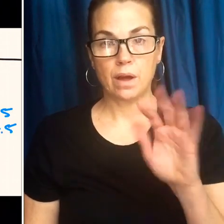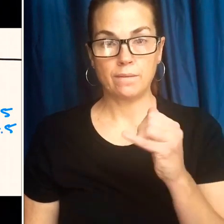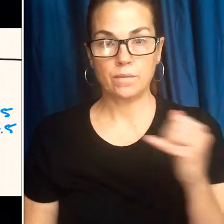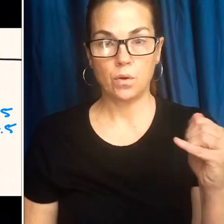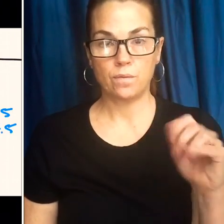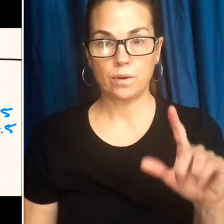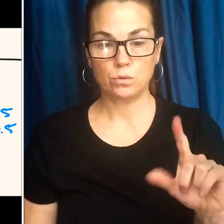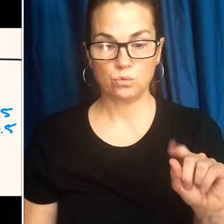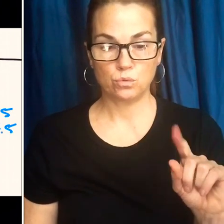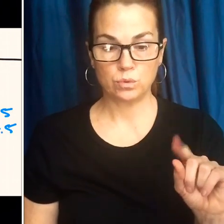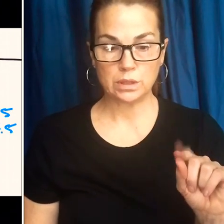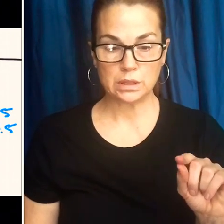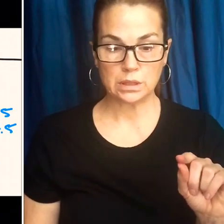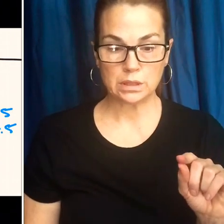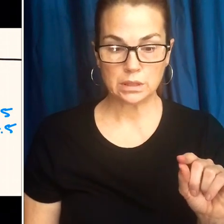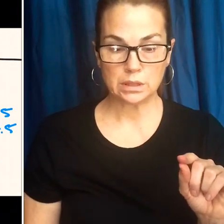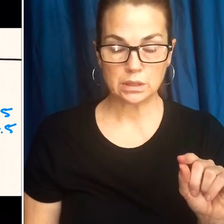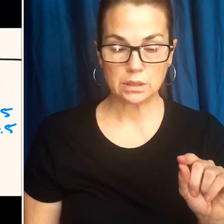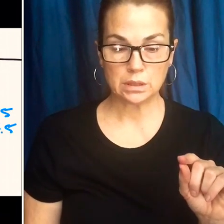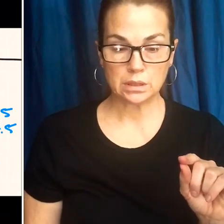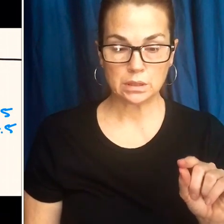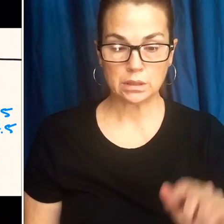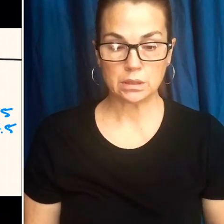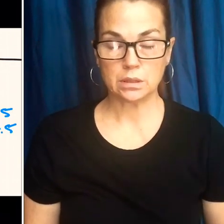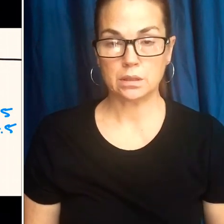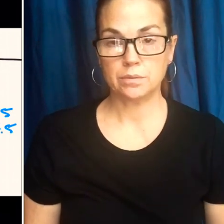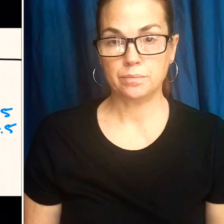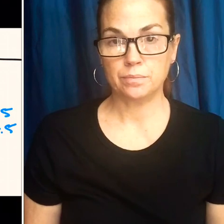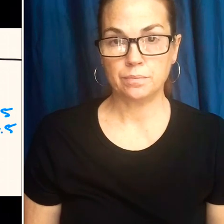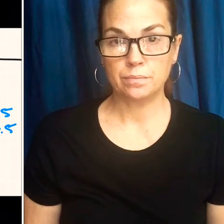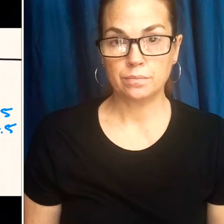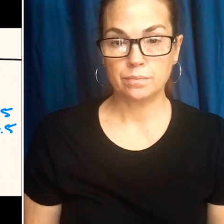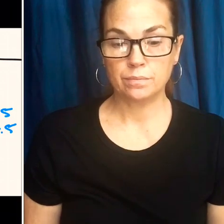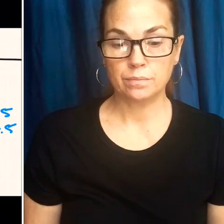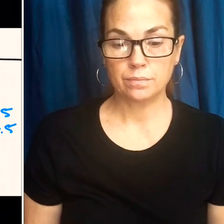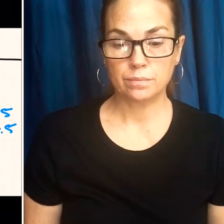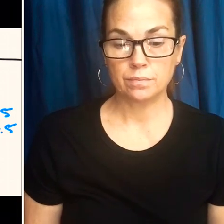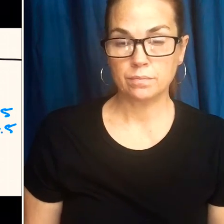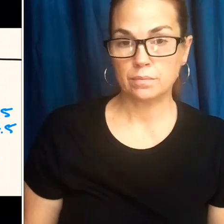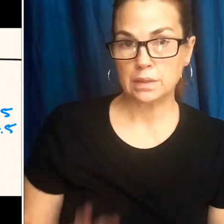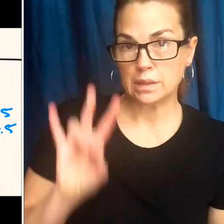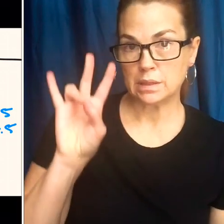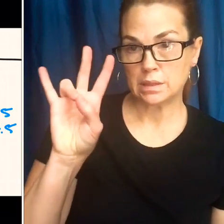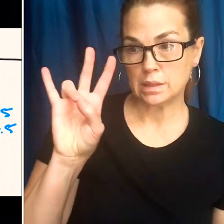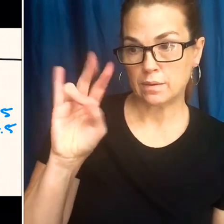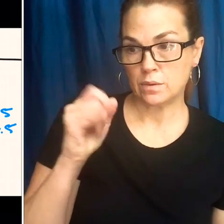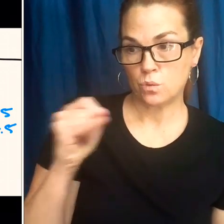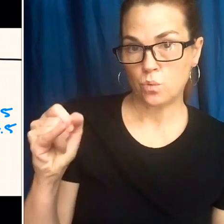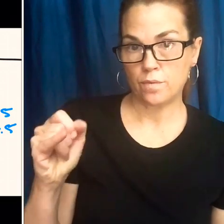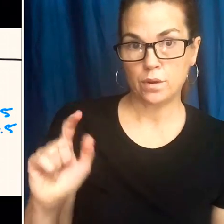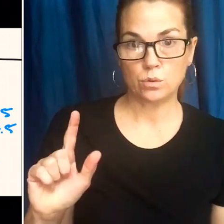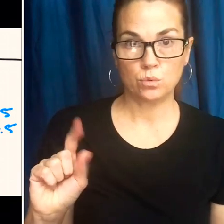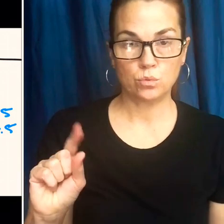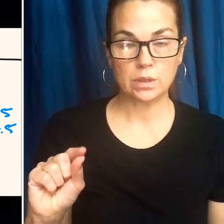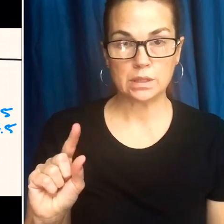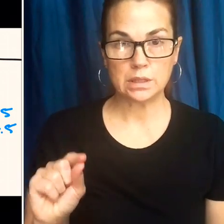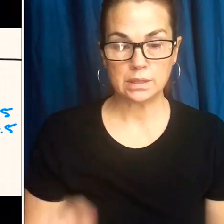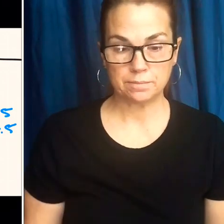7 over 20. 5/20 is less than 7/20. So if I broke